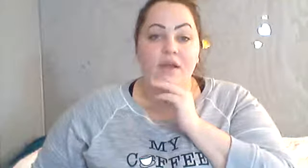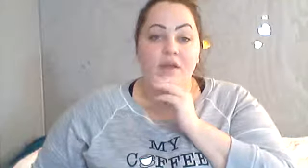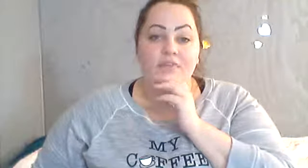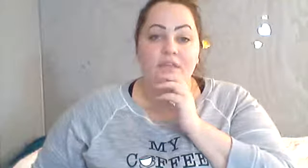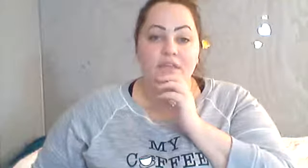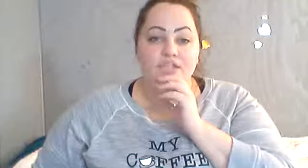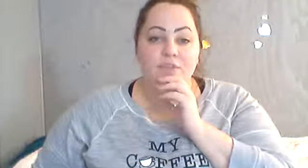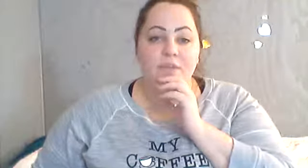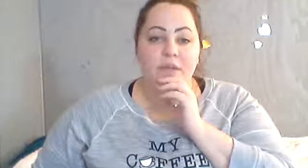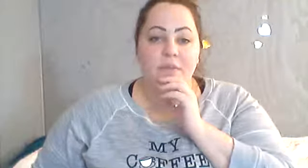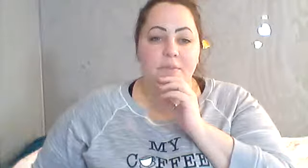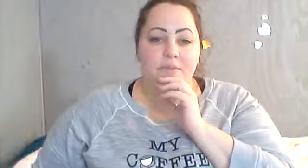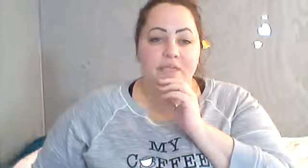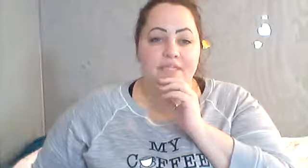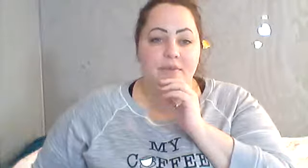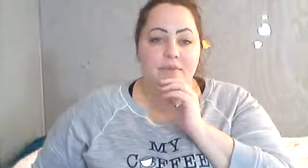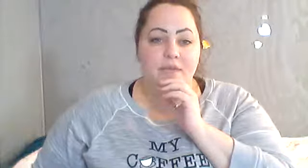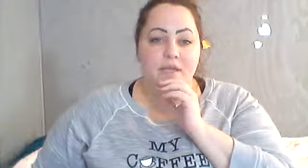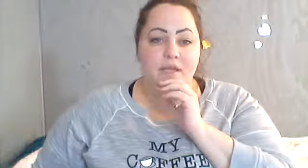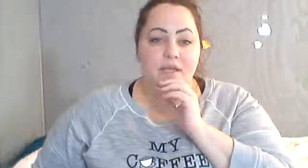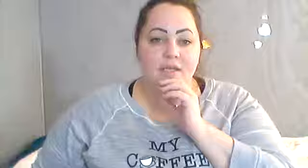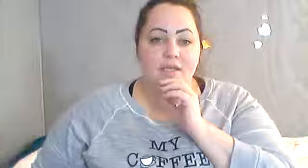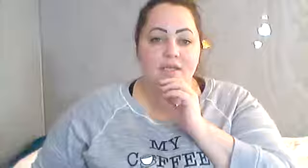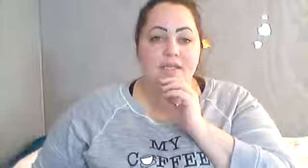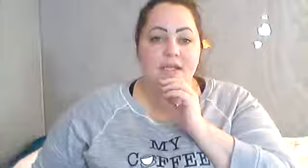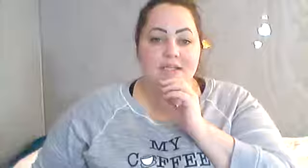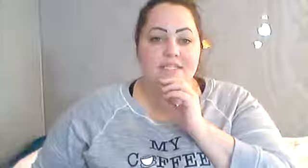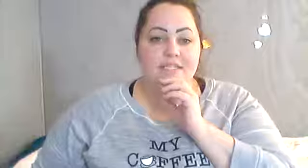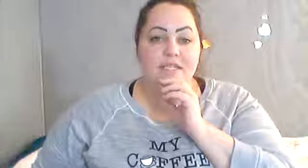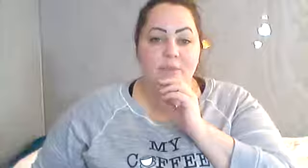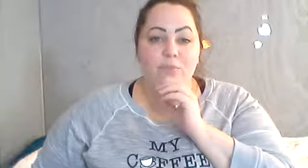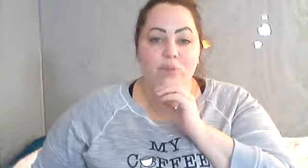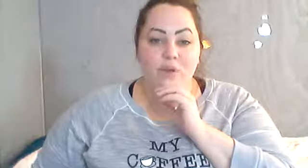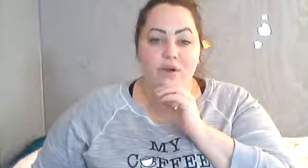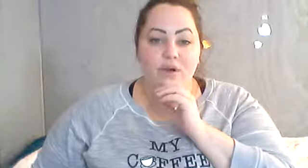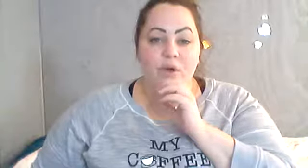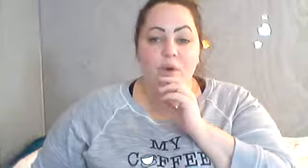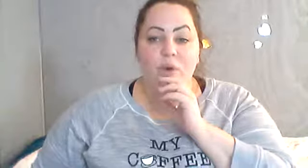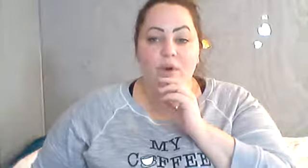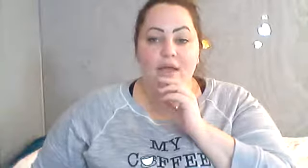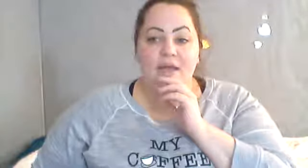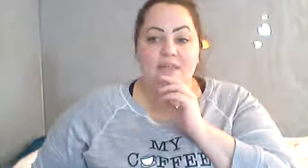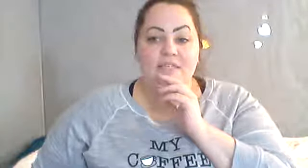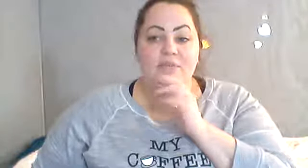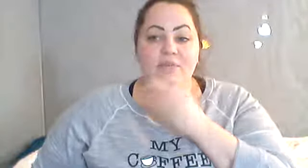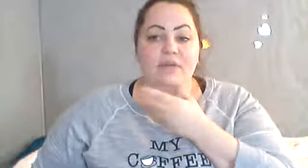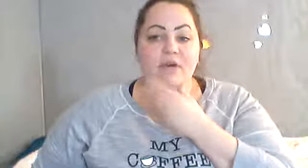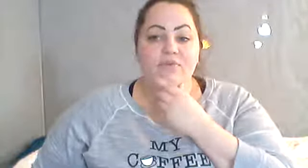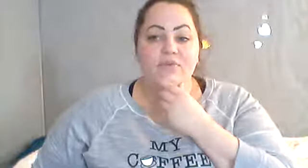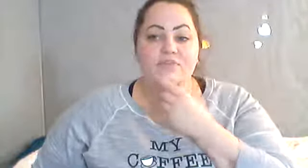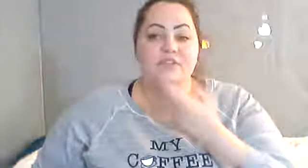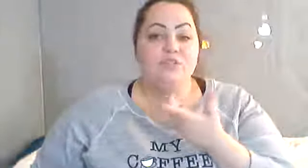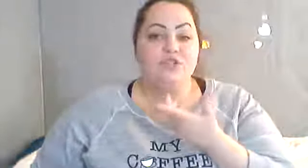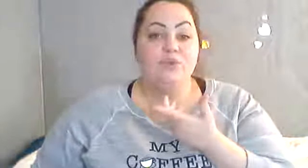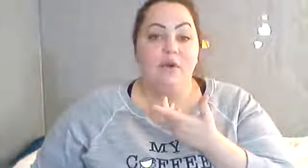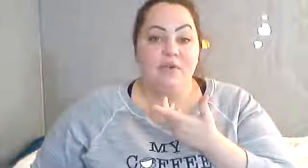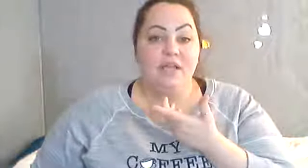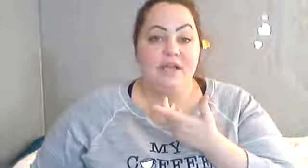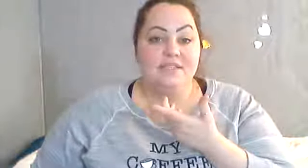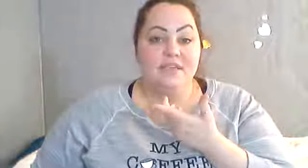And hopefully next year we'll be able to break down the classes a little bit more, or at least it would be helpful if this was a 2-hour class instead